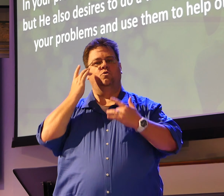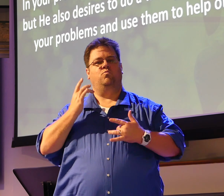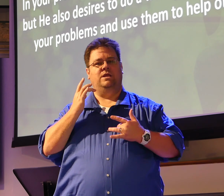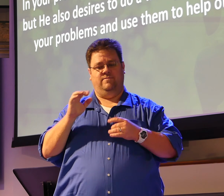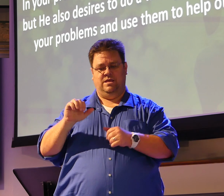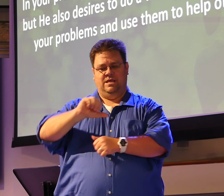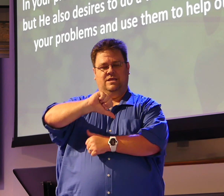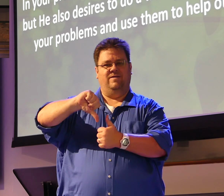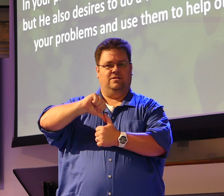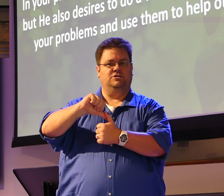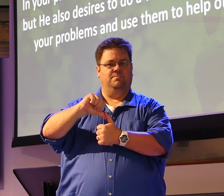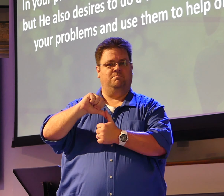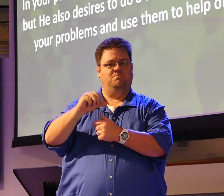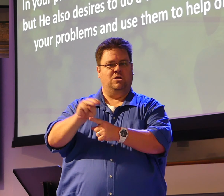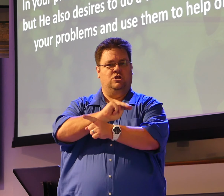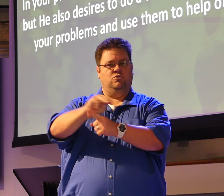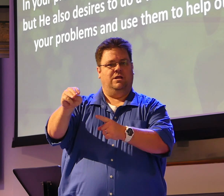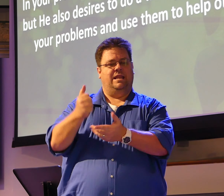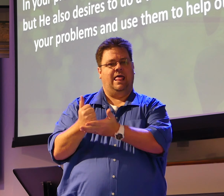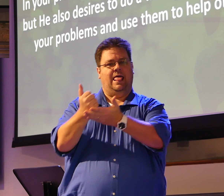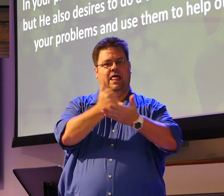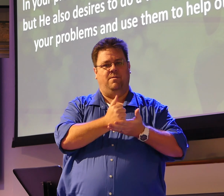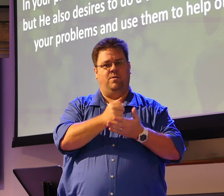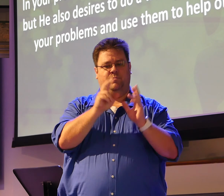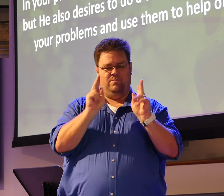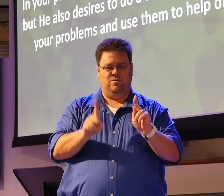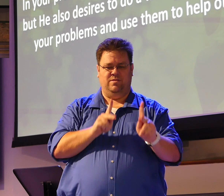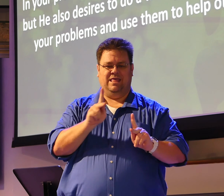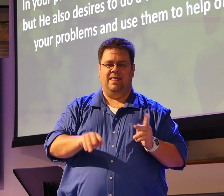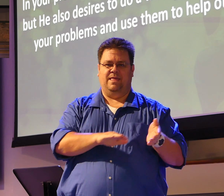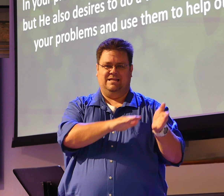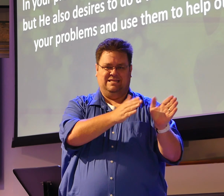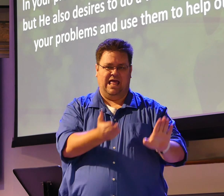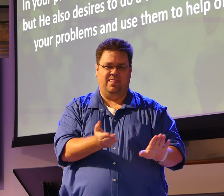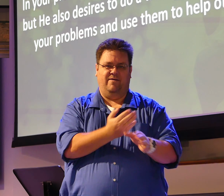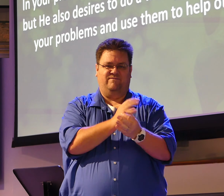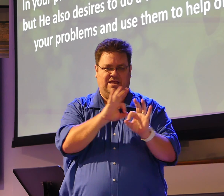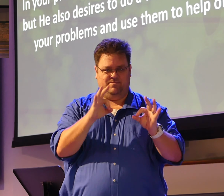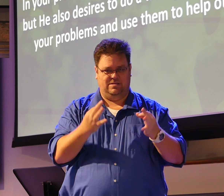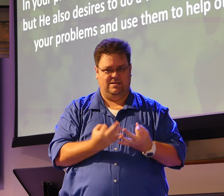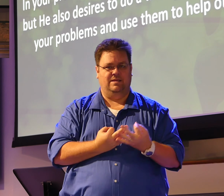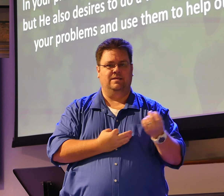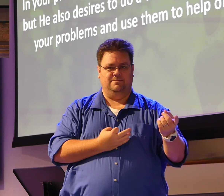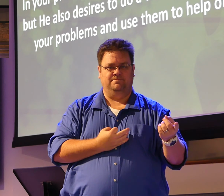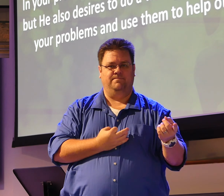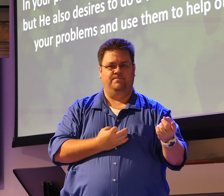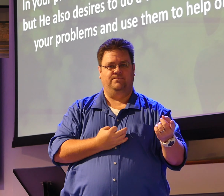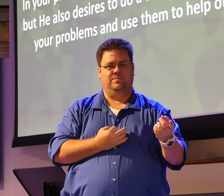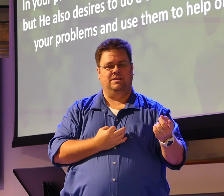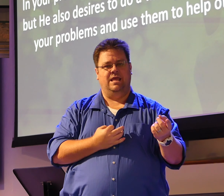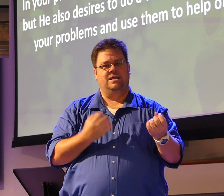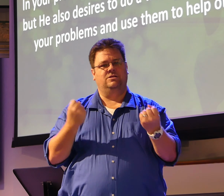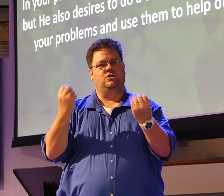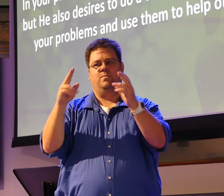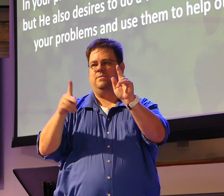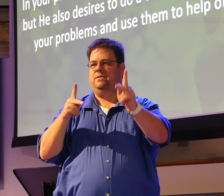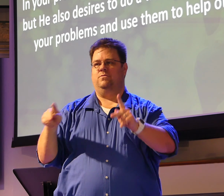our grief share ministry which is a ministry to help people that have gone through the the death of a loved one and um